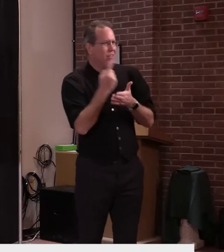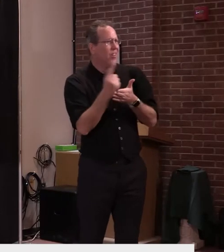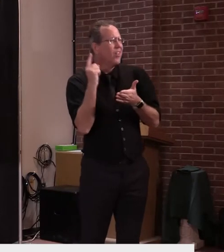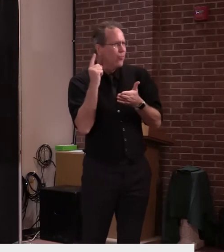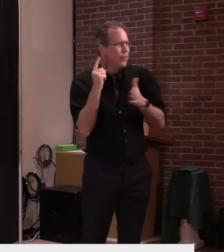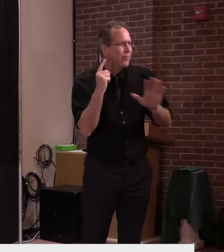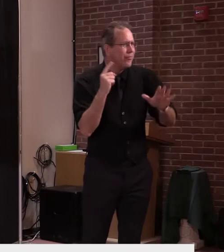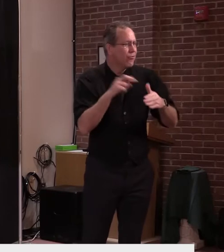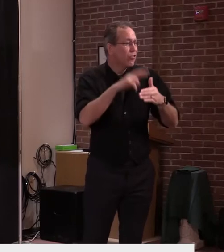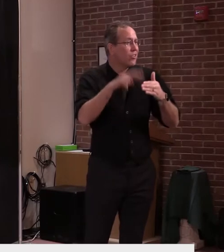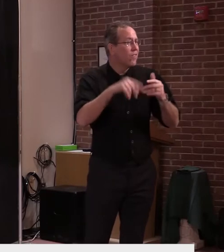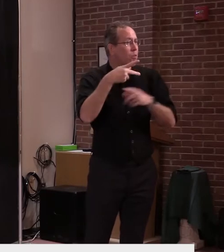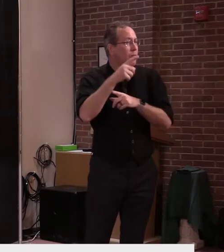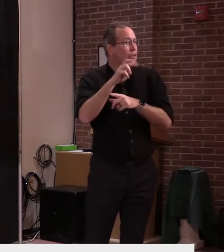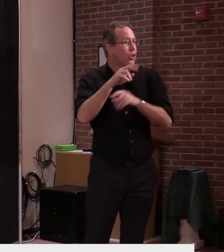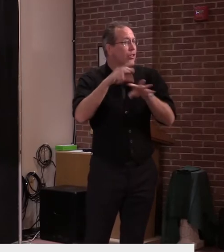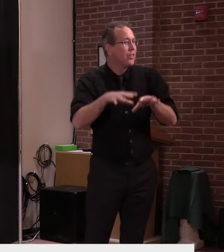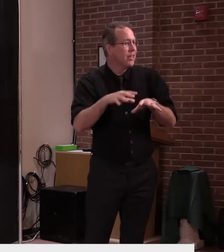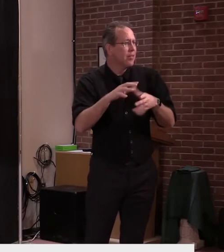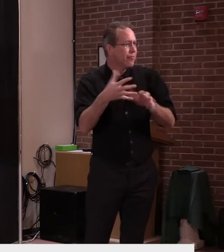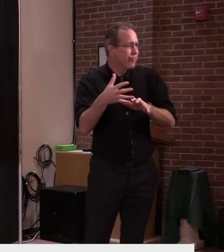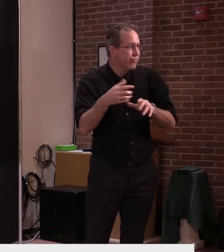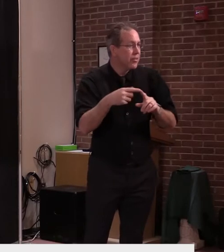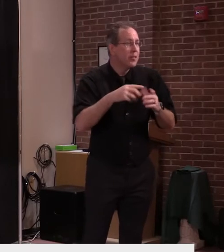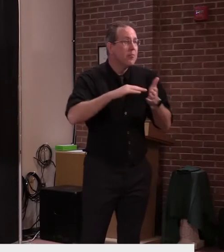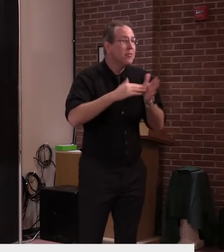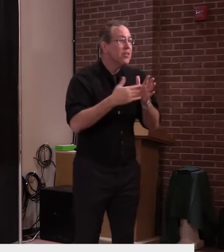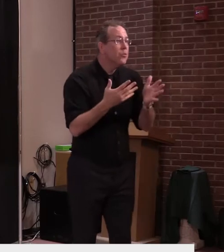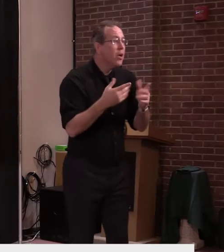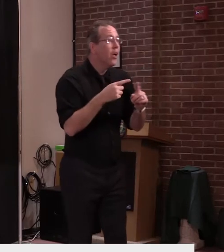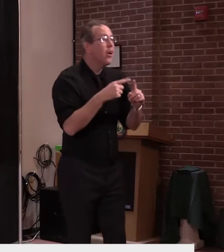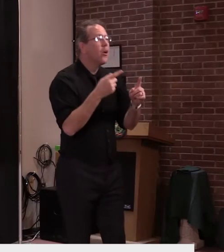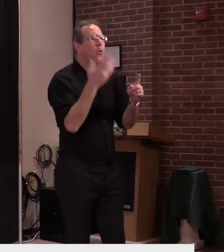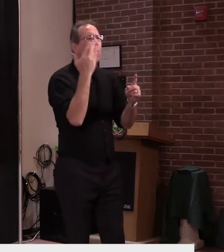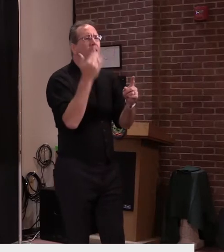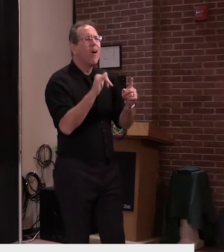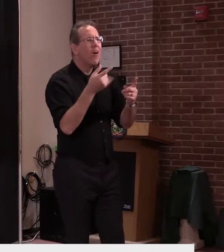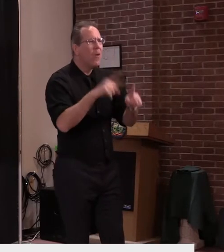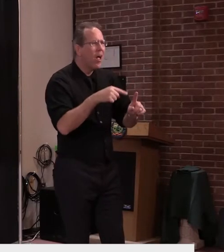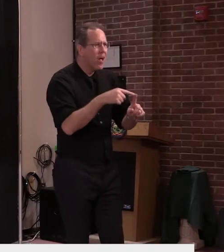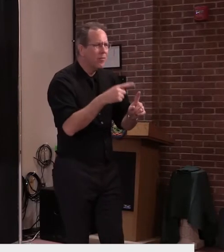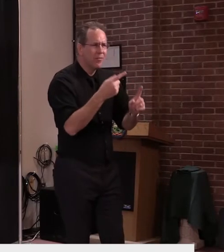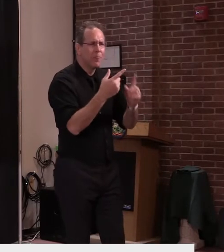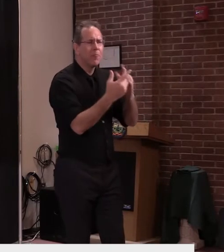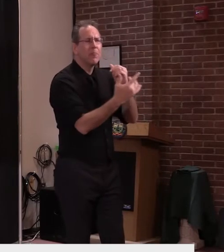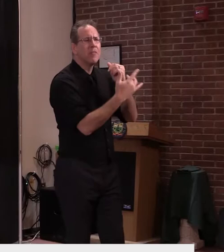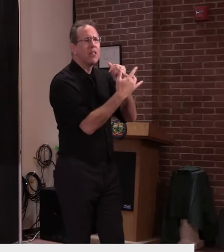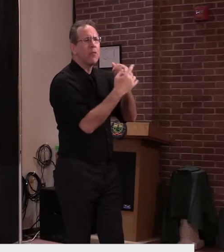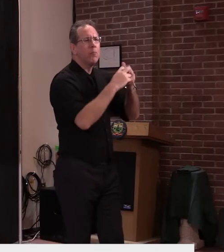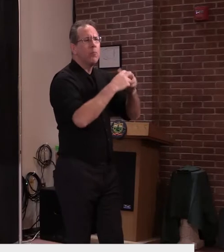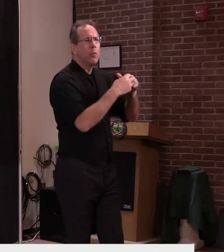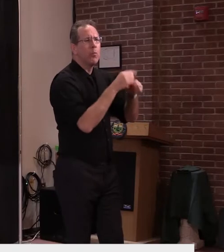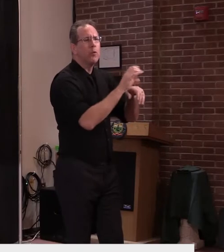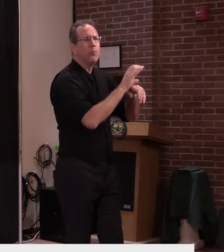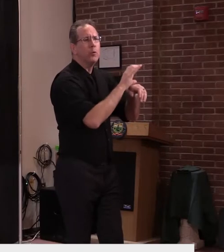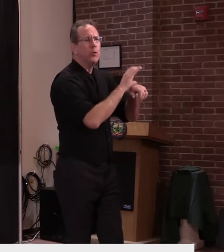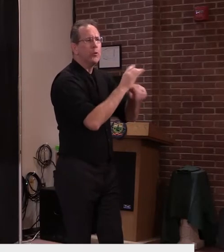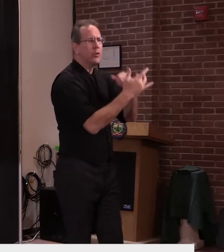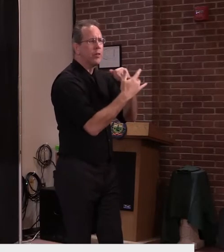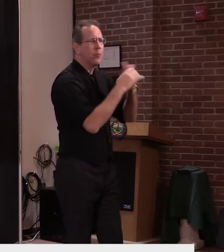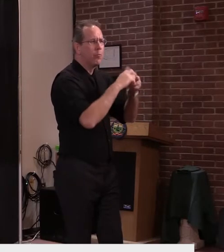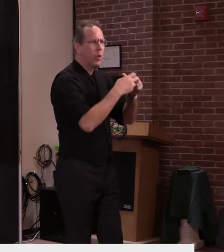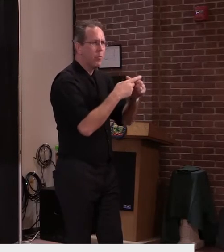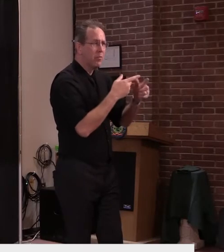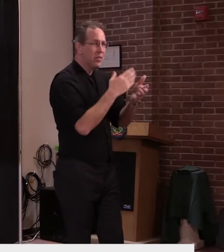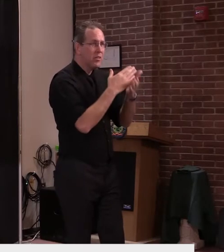sites. This delay, caused by a technical glitch in our reporting platform, resulted in up to a